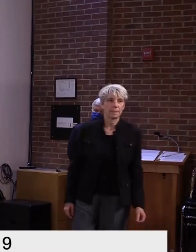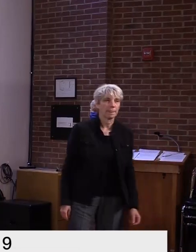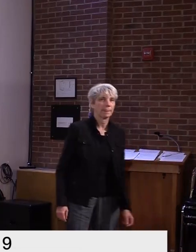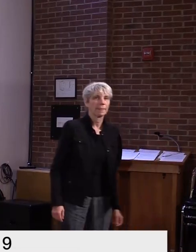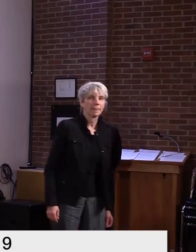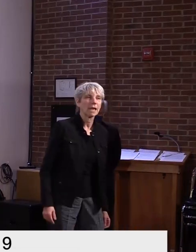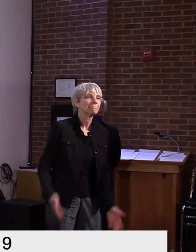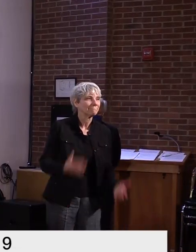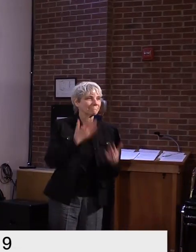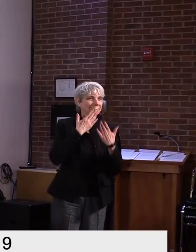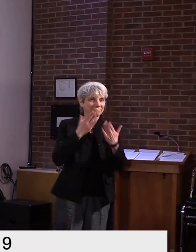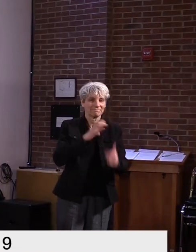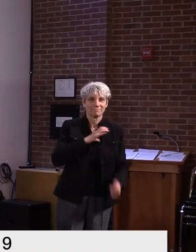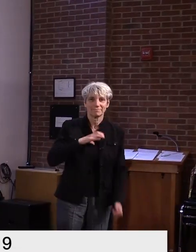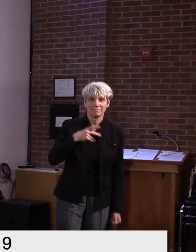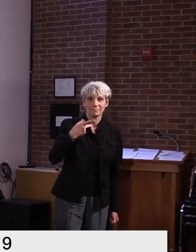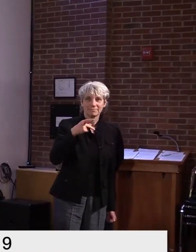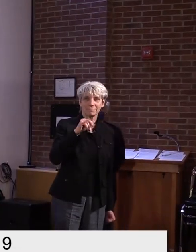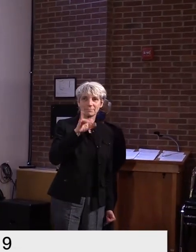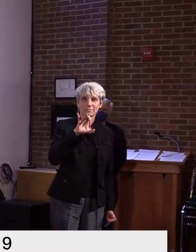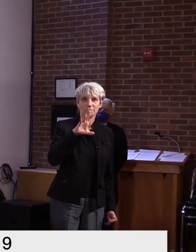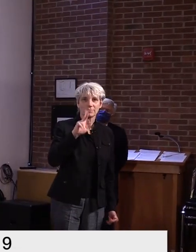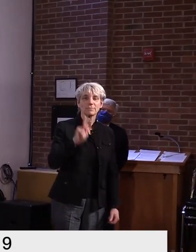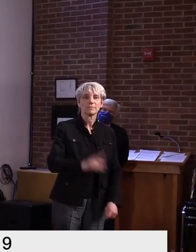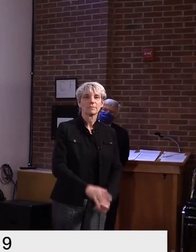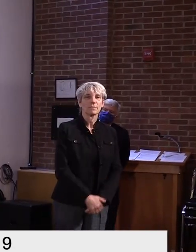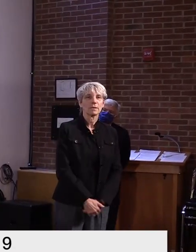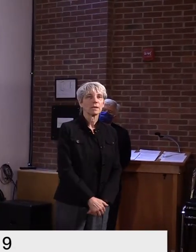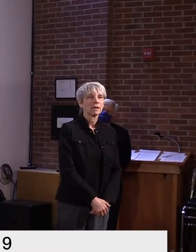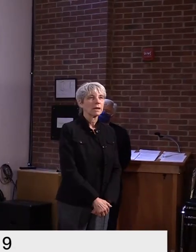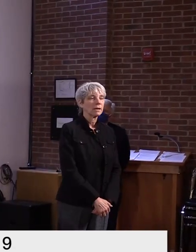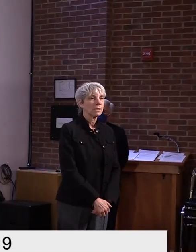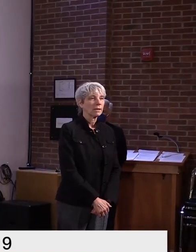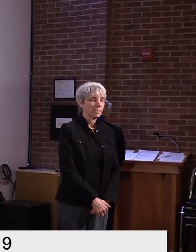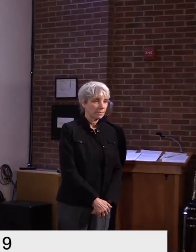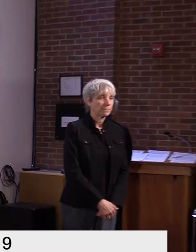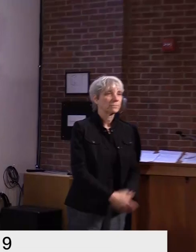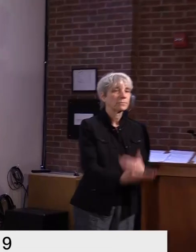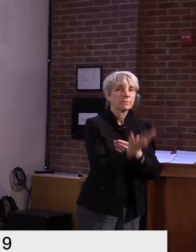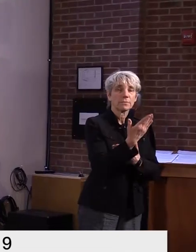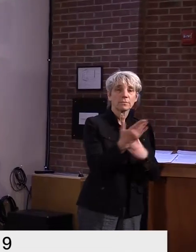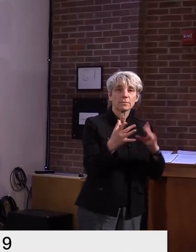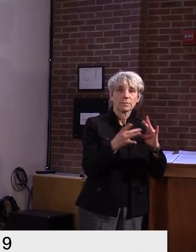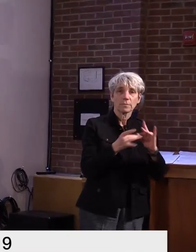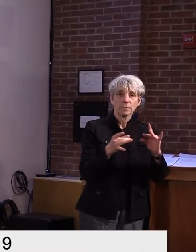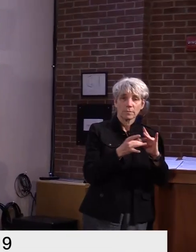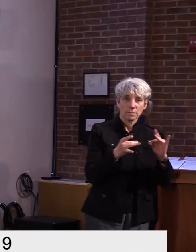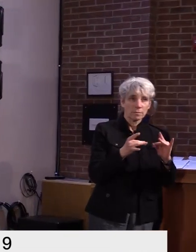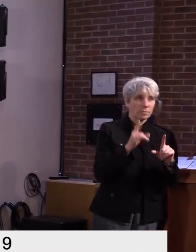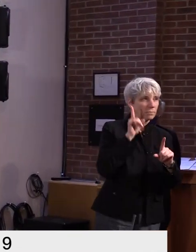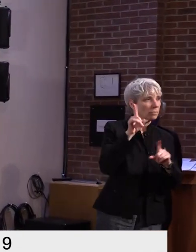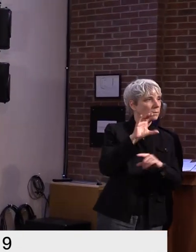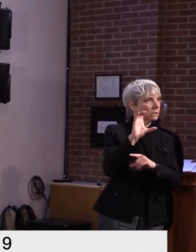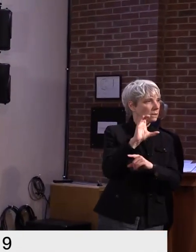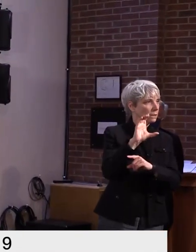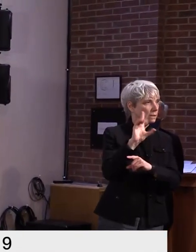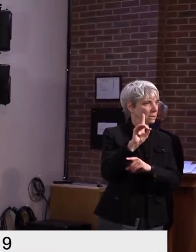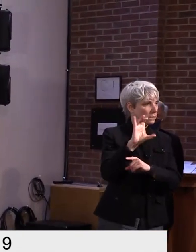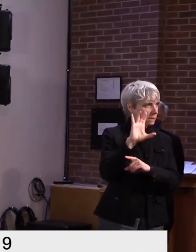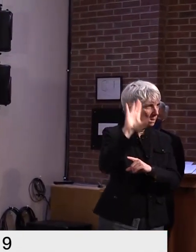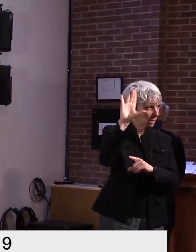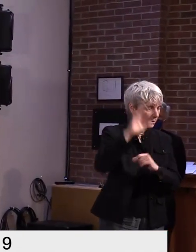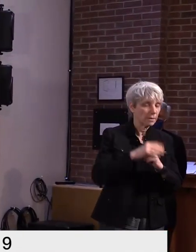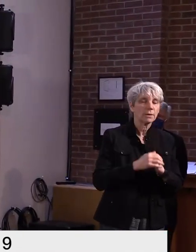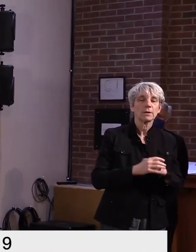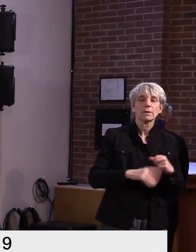Thank you, Commissioner Pichek. I'll be talking this morning about a few items regarding the CDC, a little